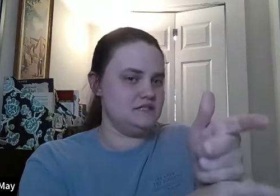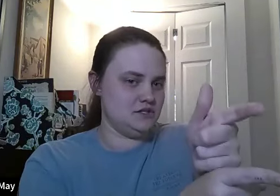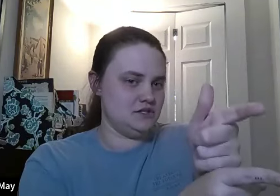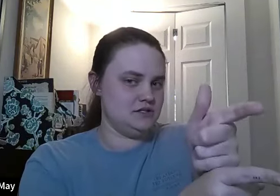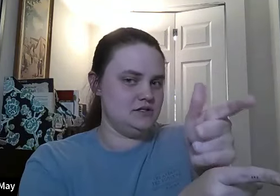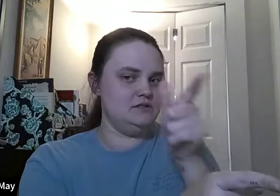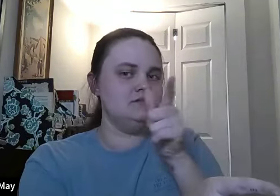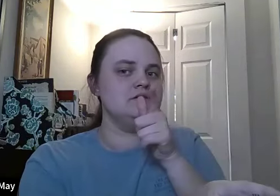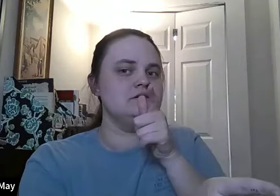Sister.